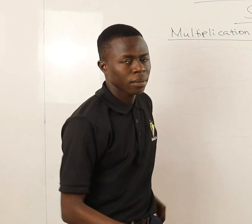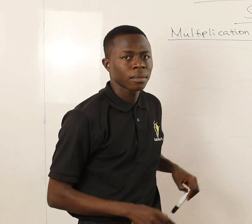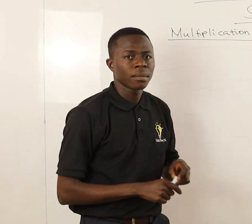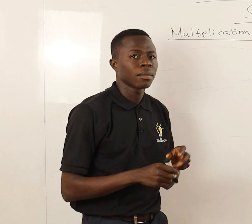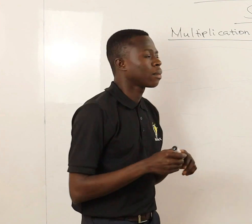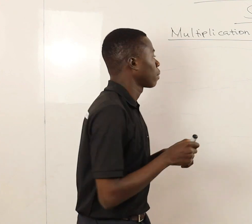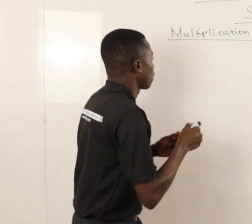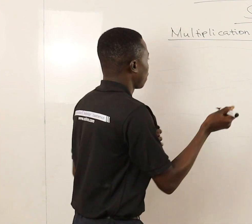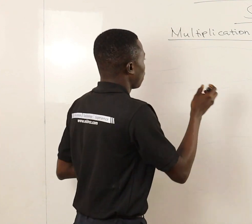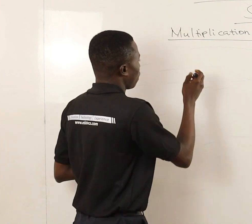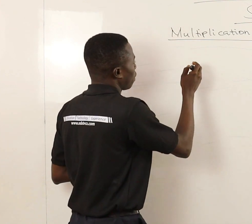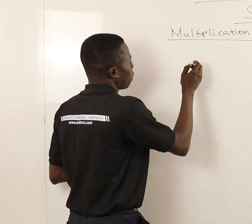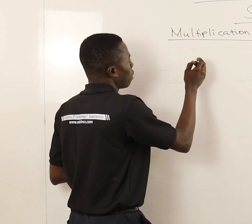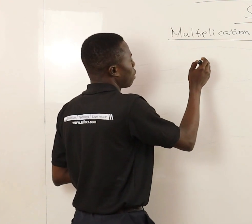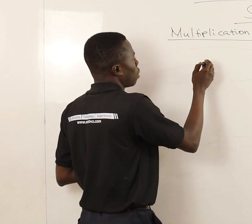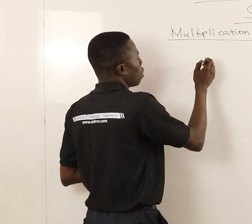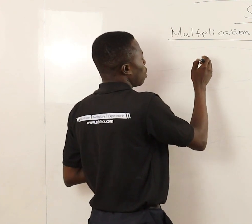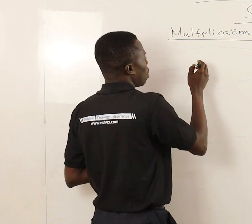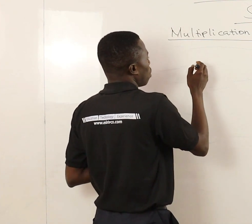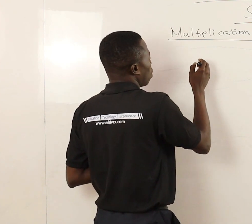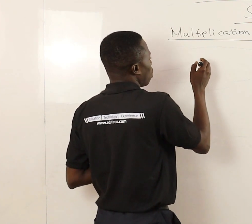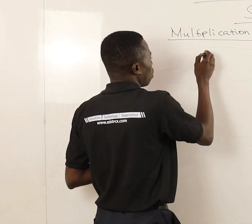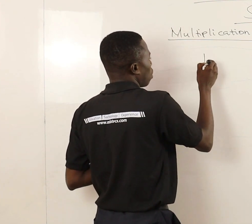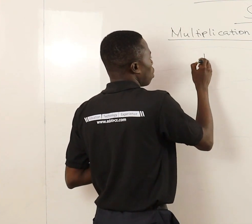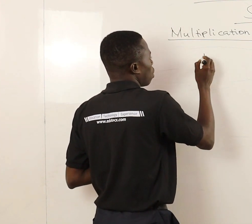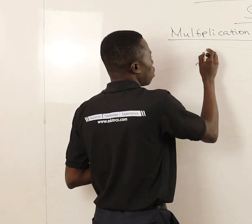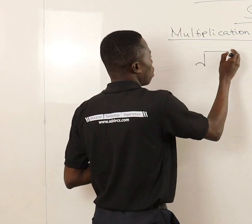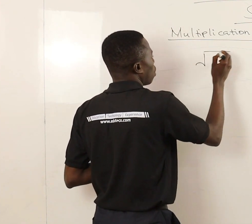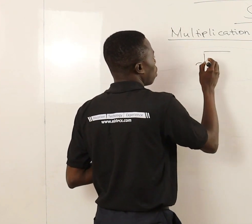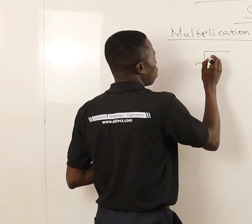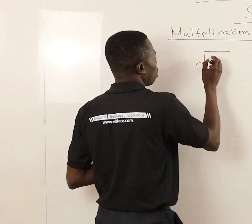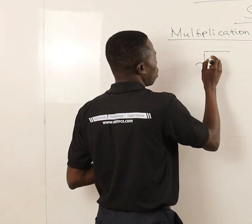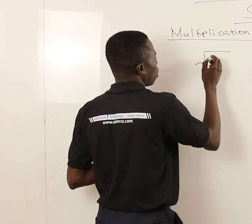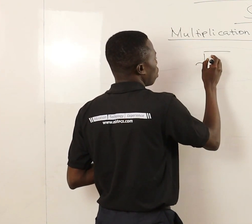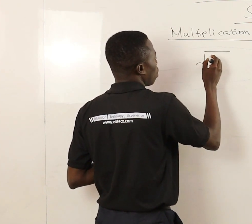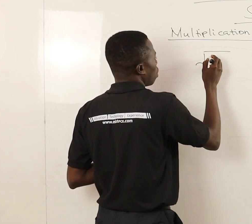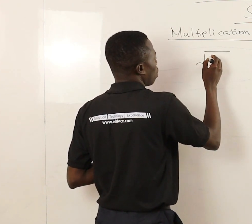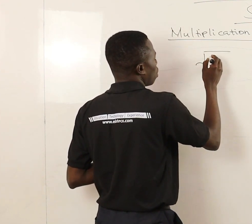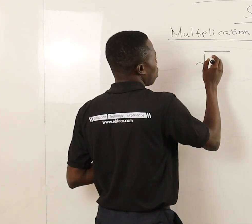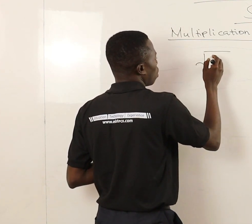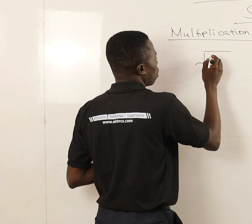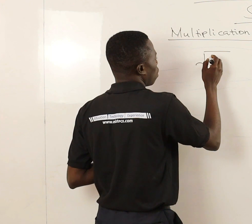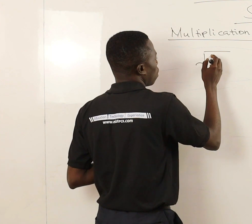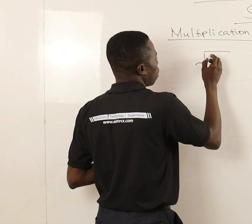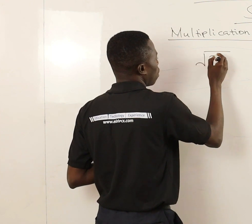So we are having an example of the form square root of 32 multiplied by square root